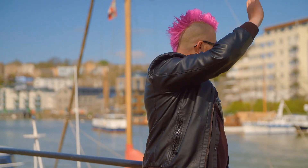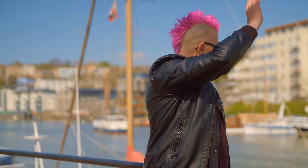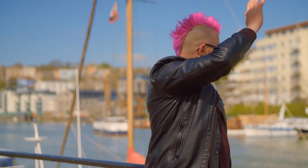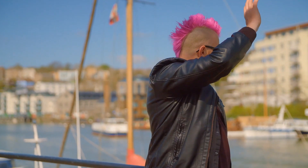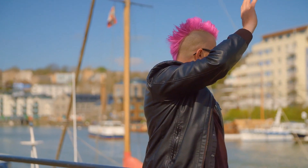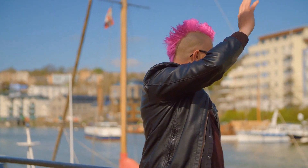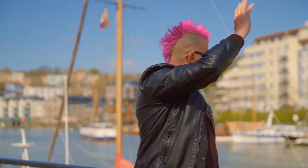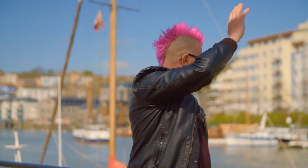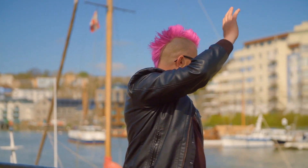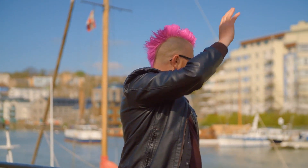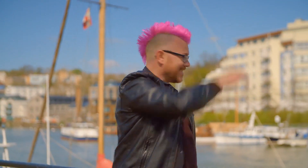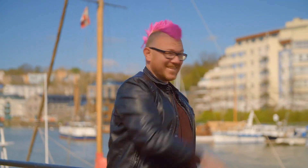Ahoy there!